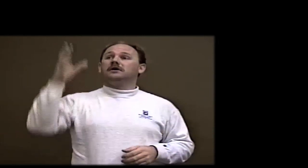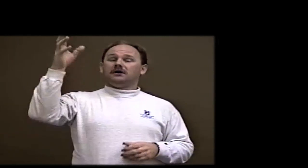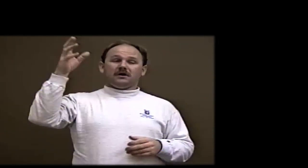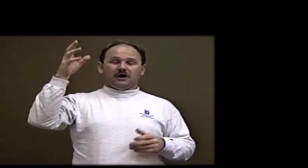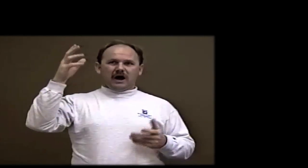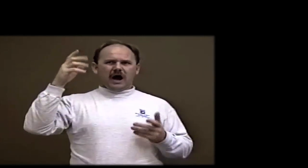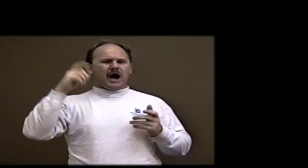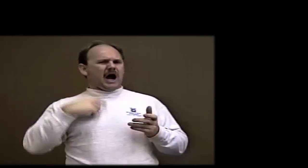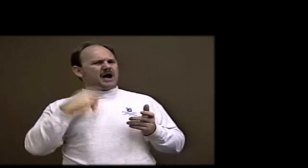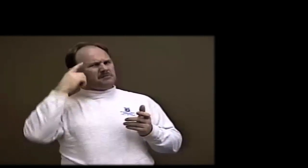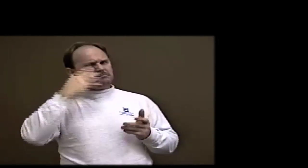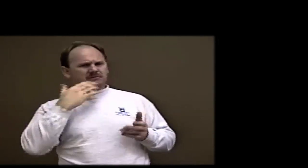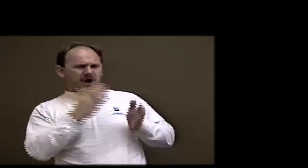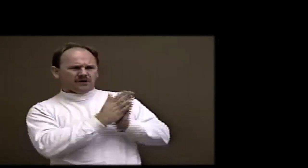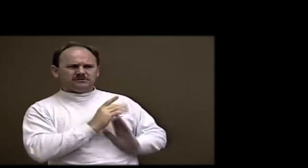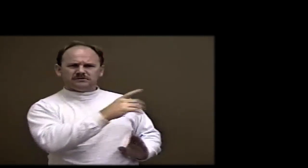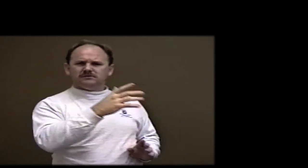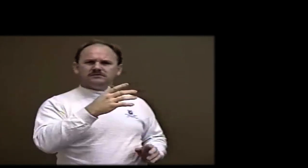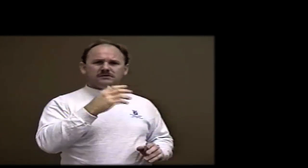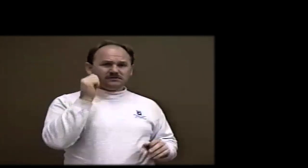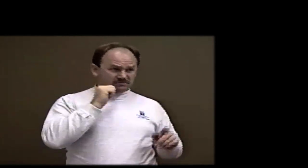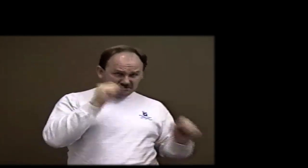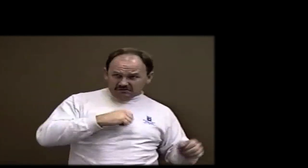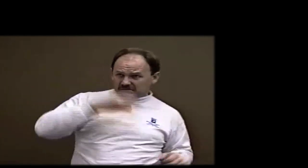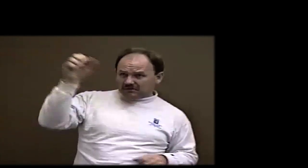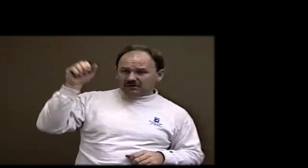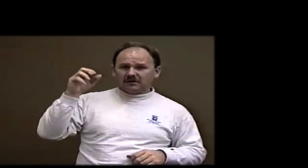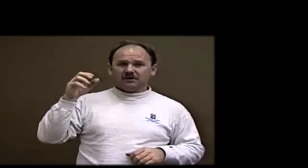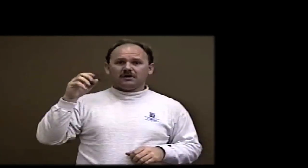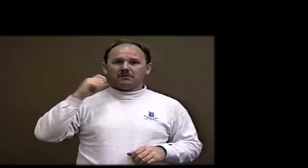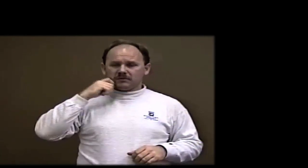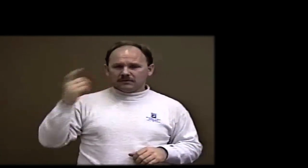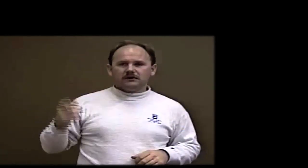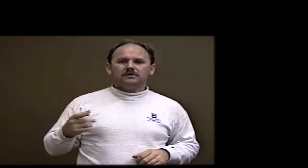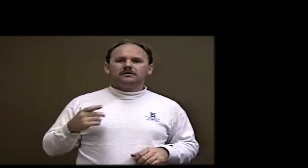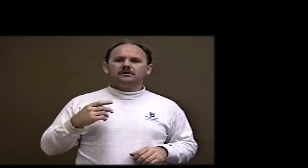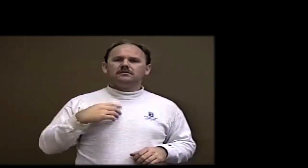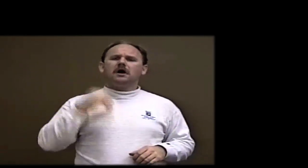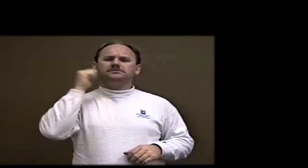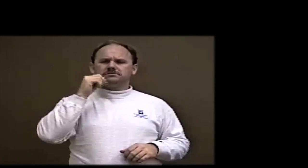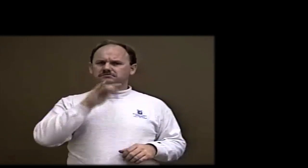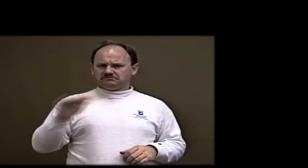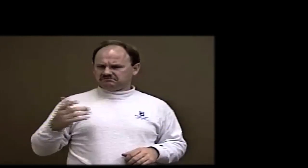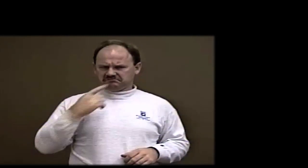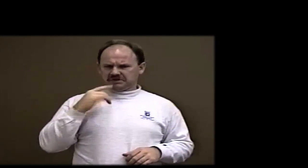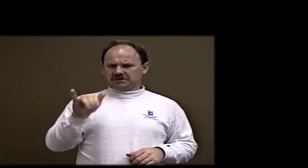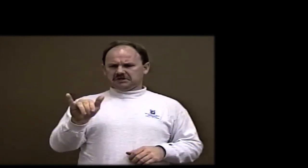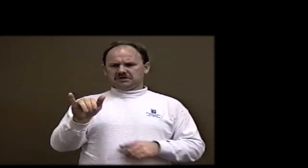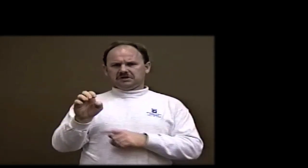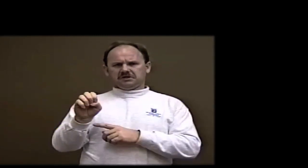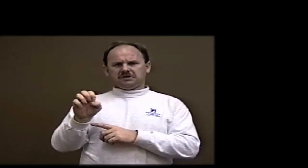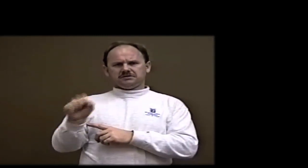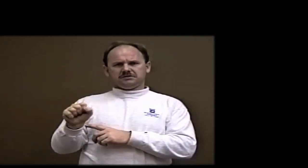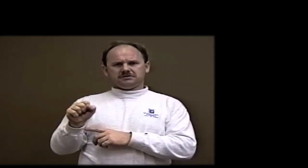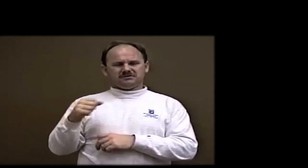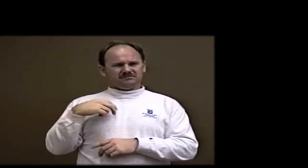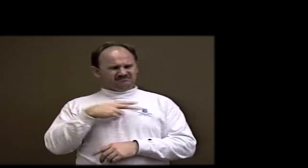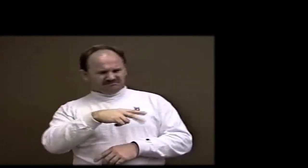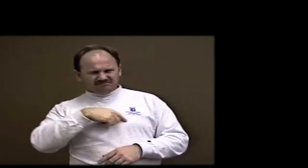by signing Y-E-S. At first, I was confused, but then she explained that the letters she spelled out meant